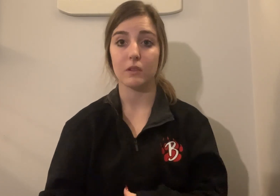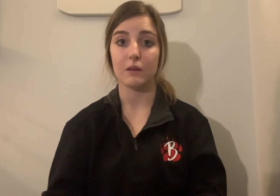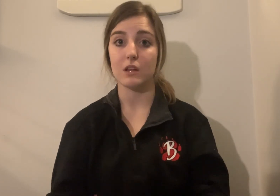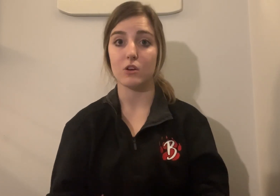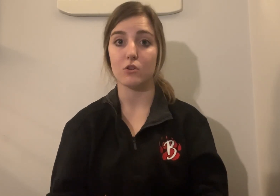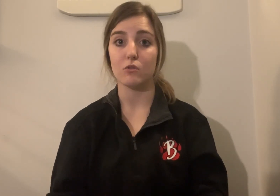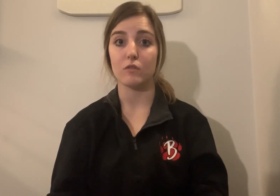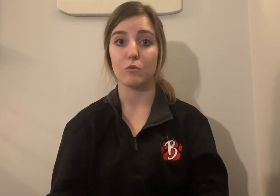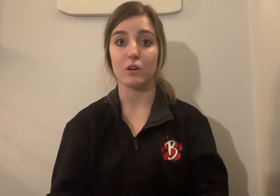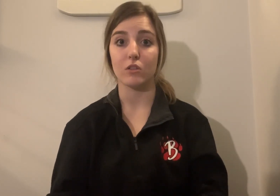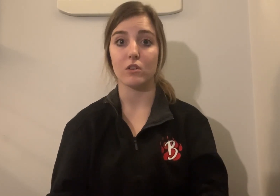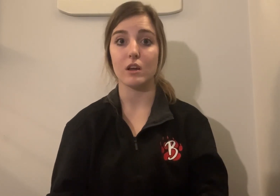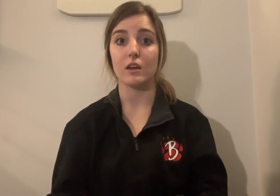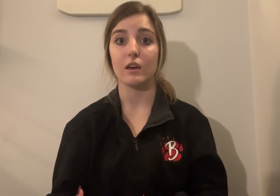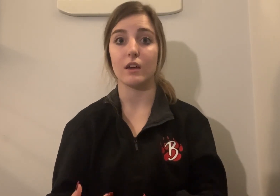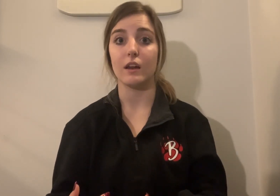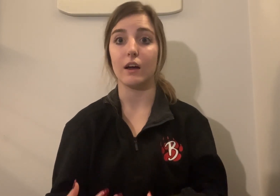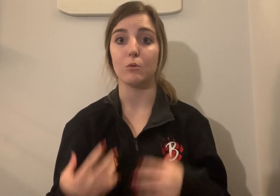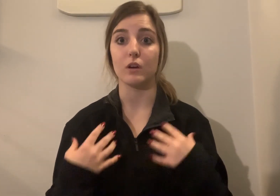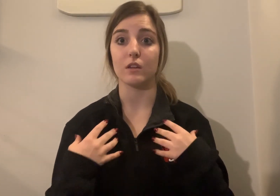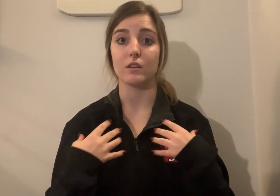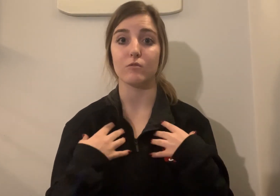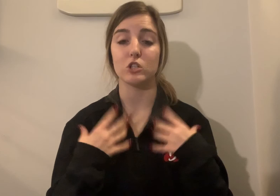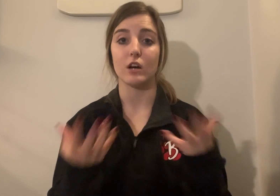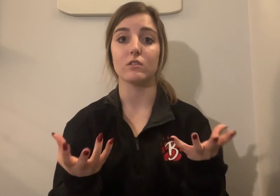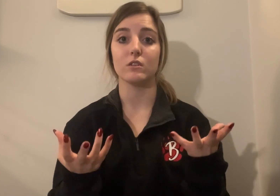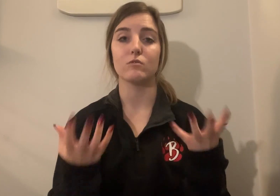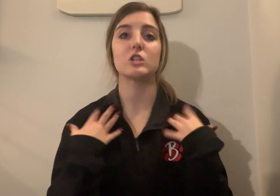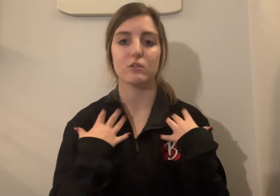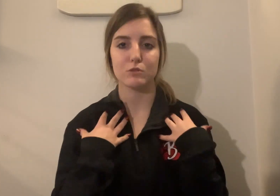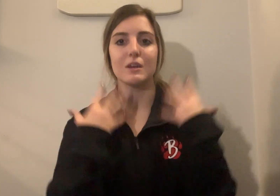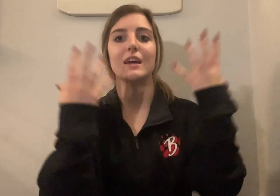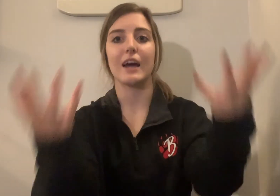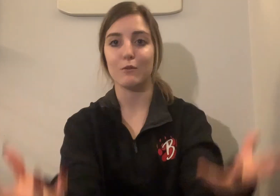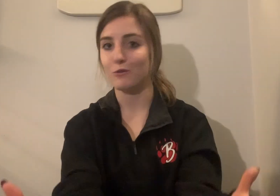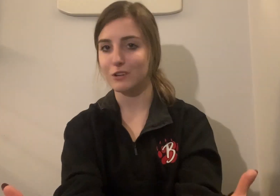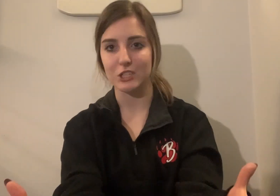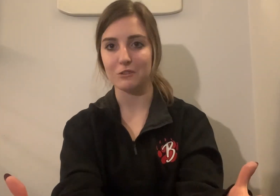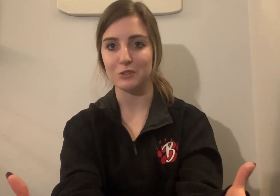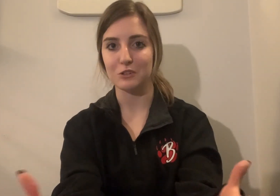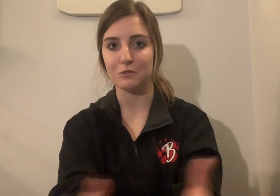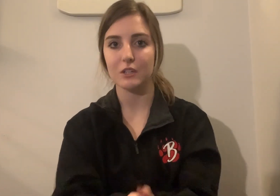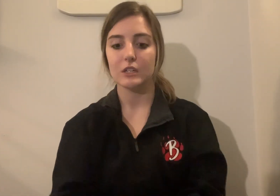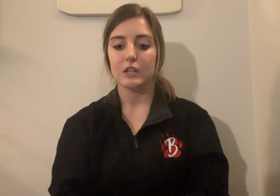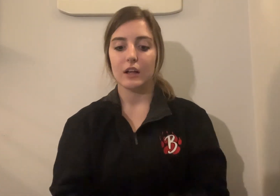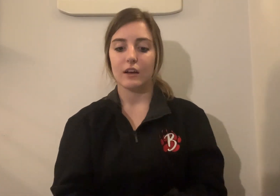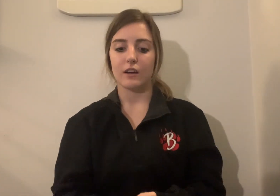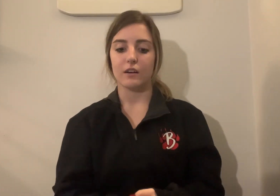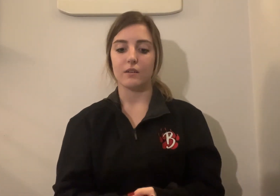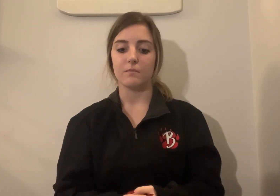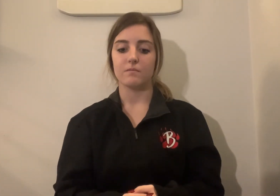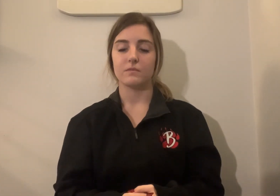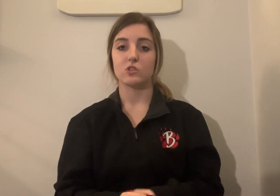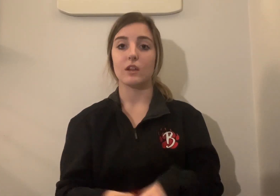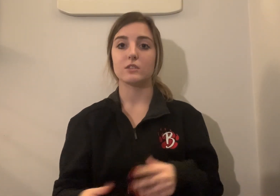me know if you want to learn it, and I will reach out to me, and I will reach out to you. So the last one I have